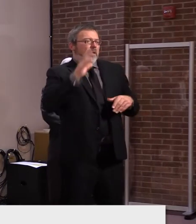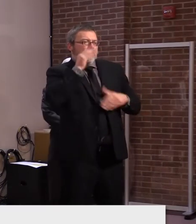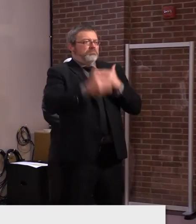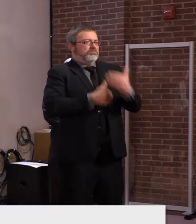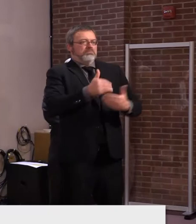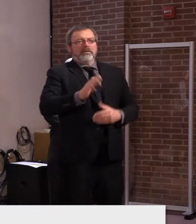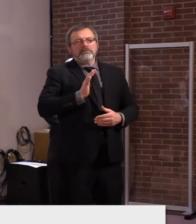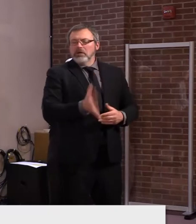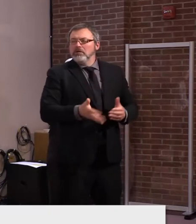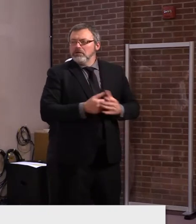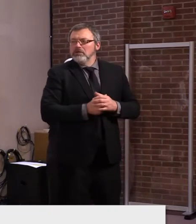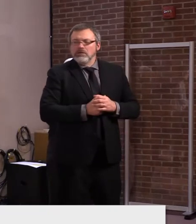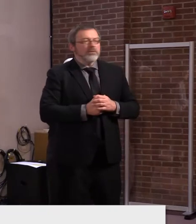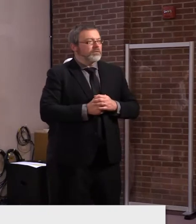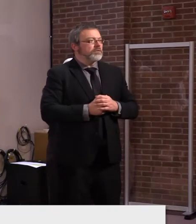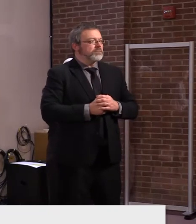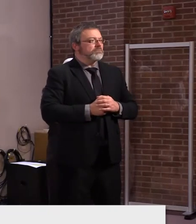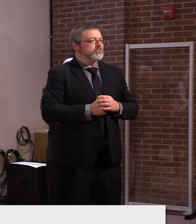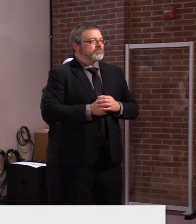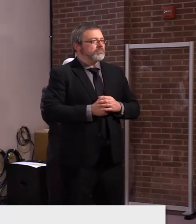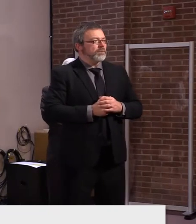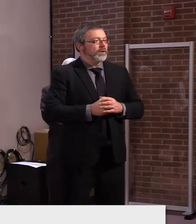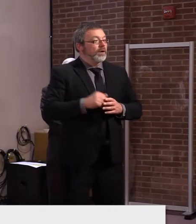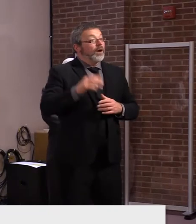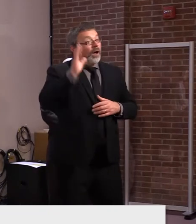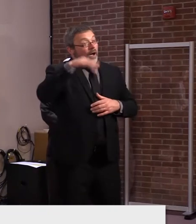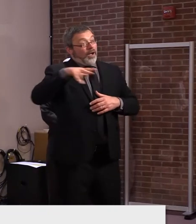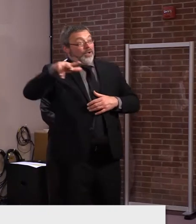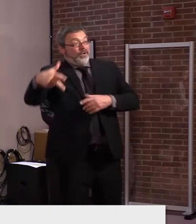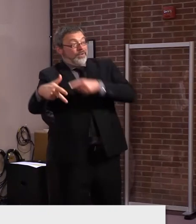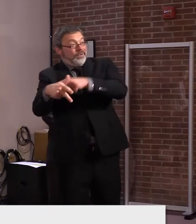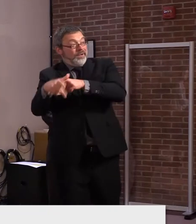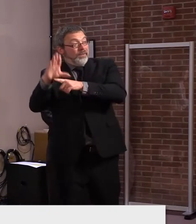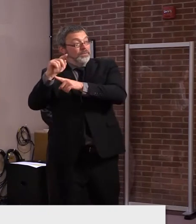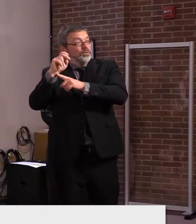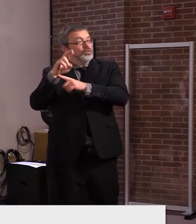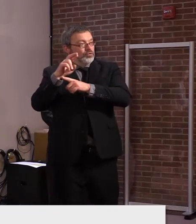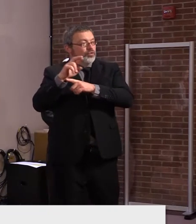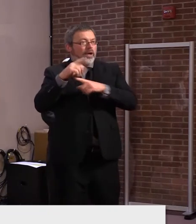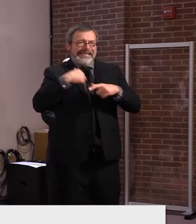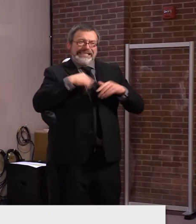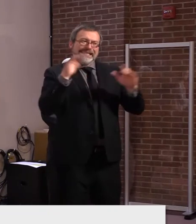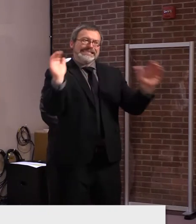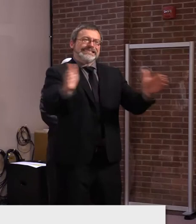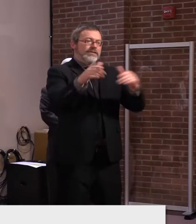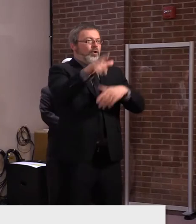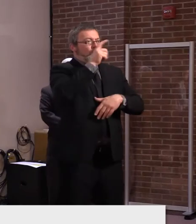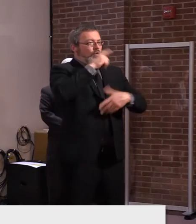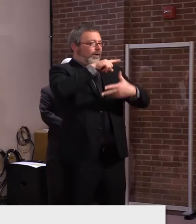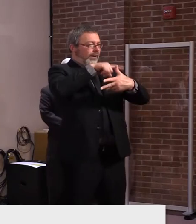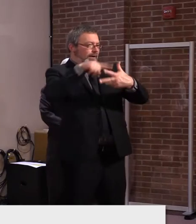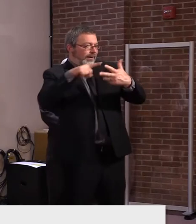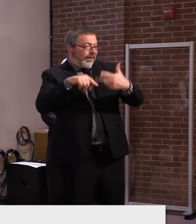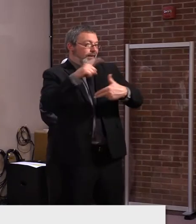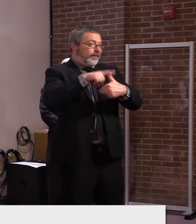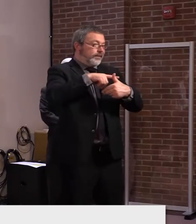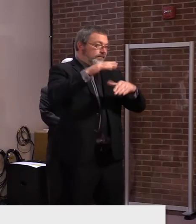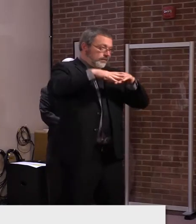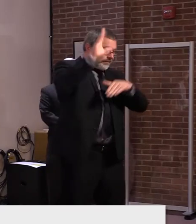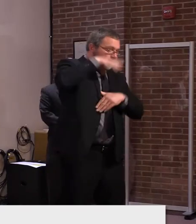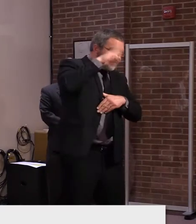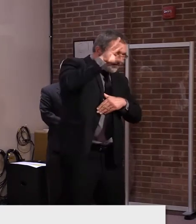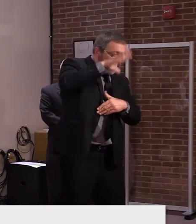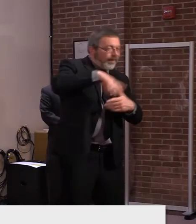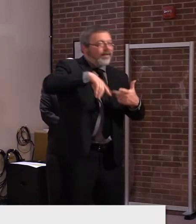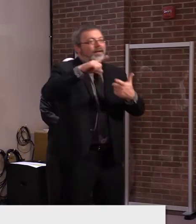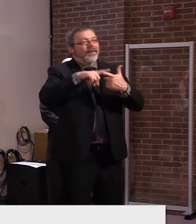Having said that, I think as boosters are recommended, as the data shows that vaccine protection decreases a little bit